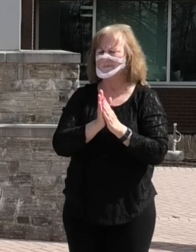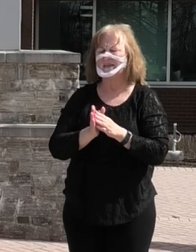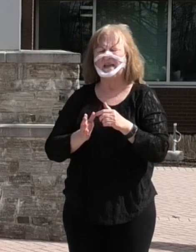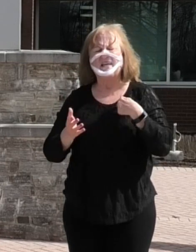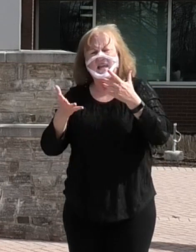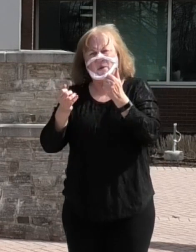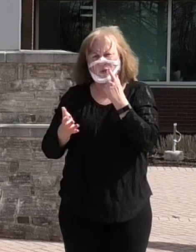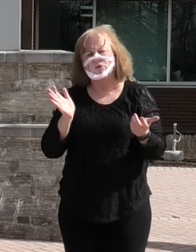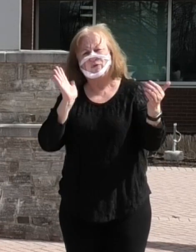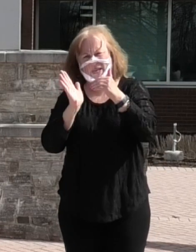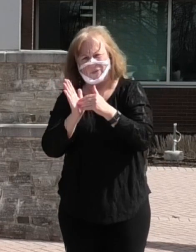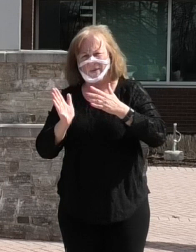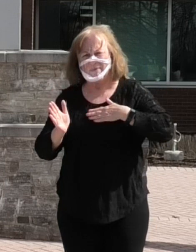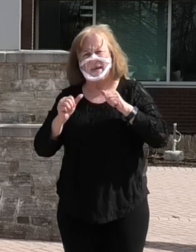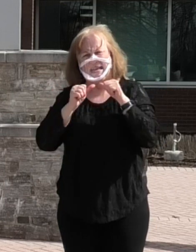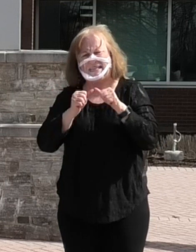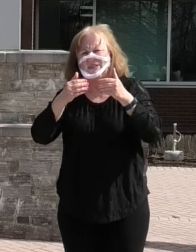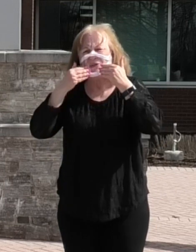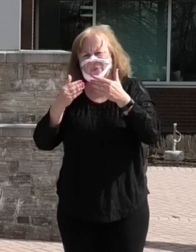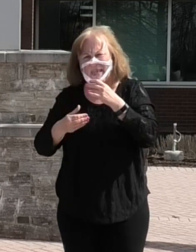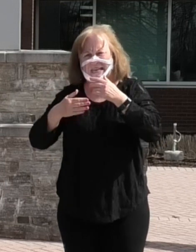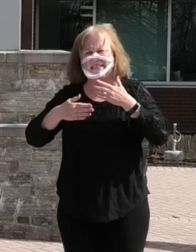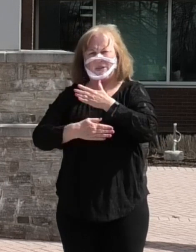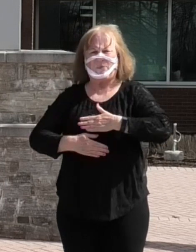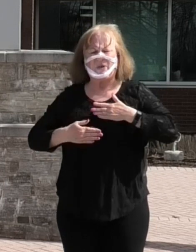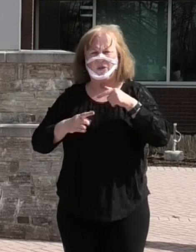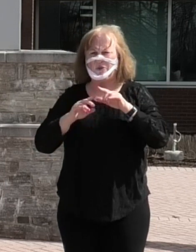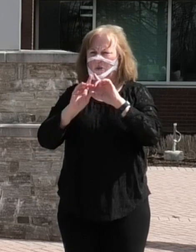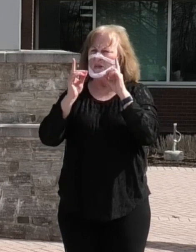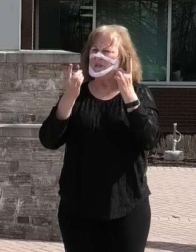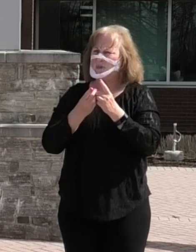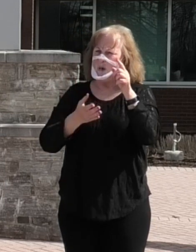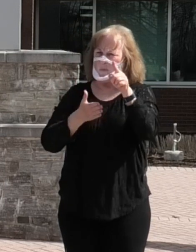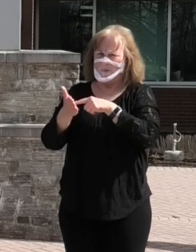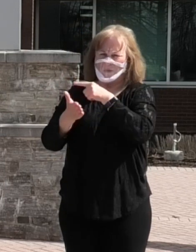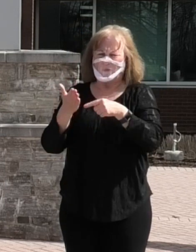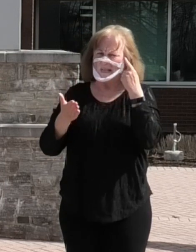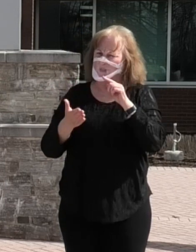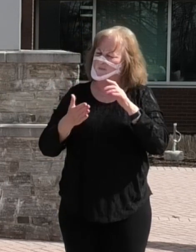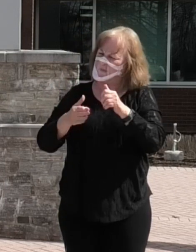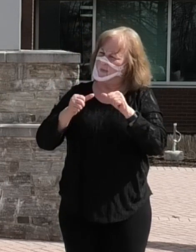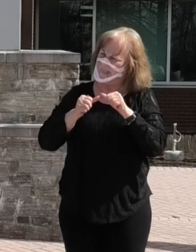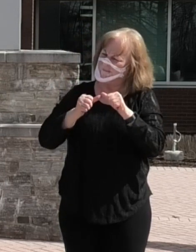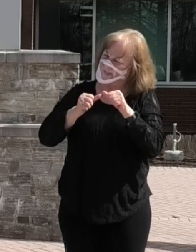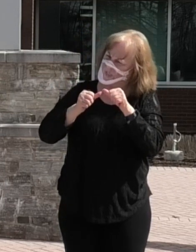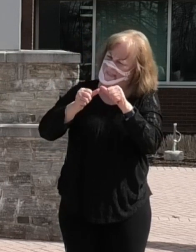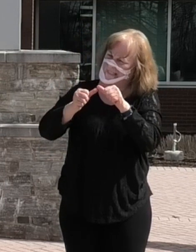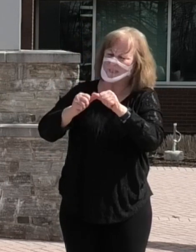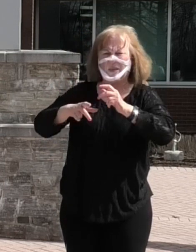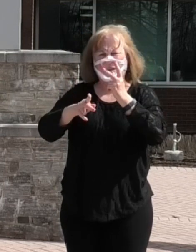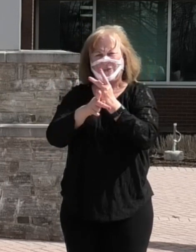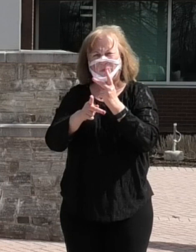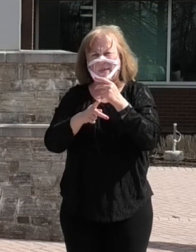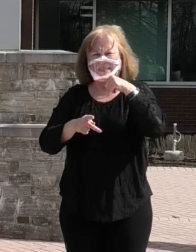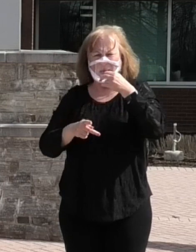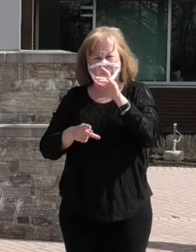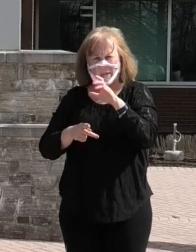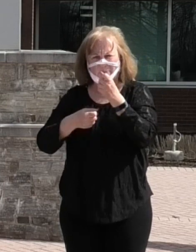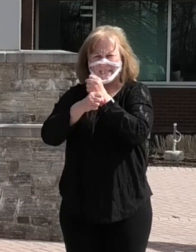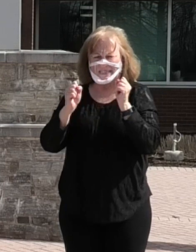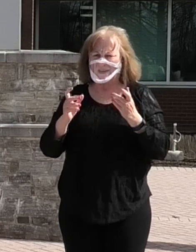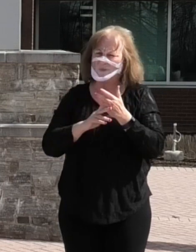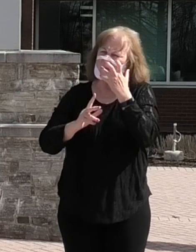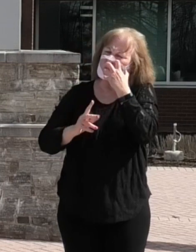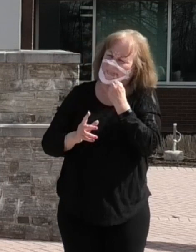I want to reiterate my continued thanks and appreciation to our Department of Corrections for their vigilance to maintain public safety through the care